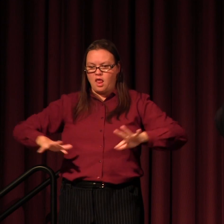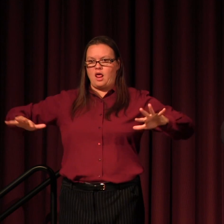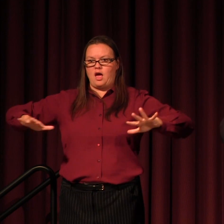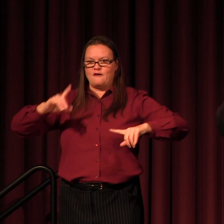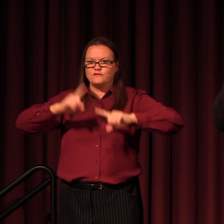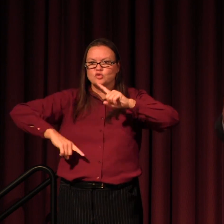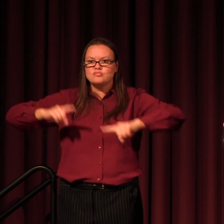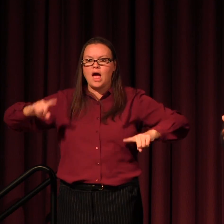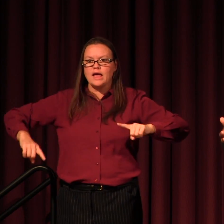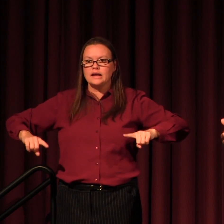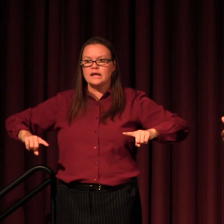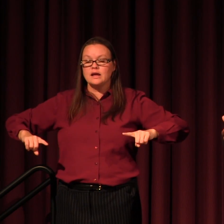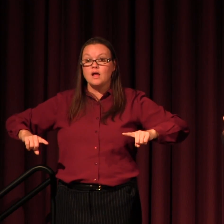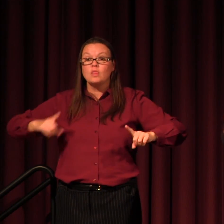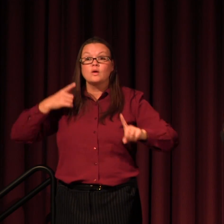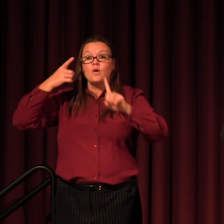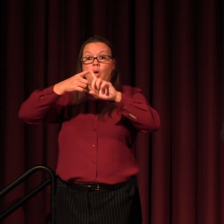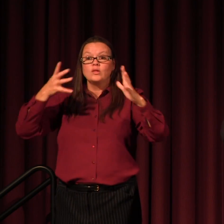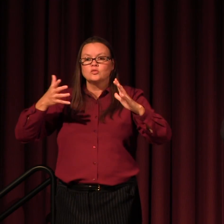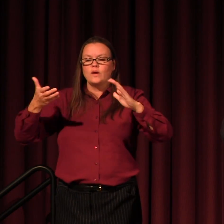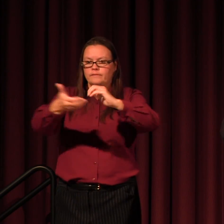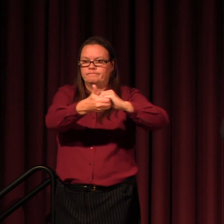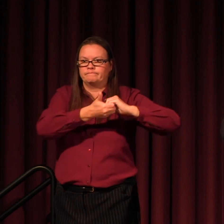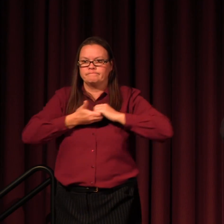document exists to do.